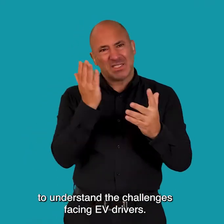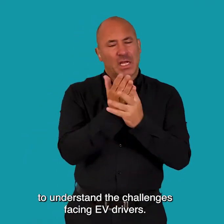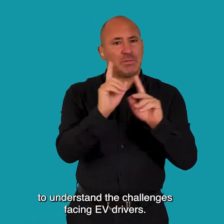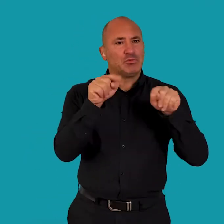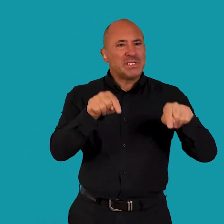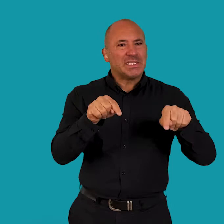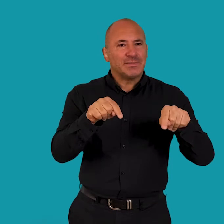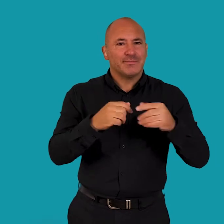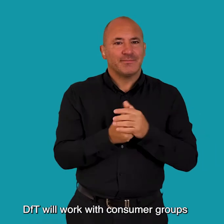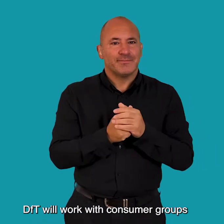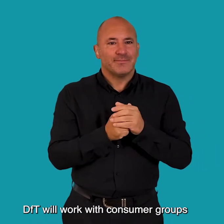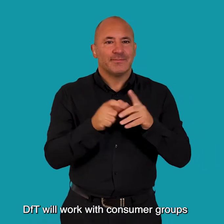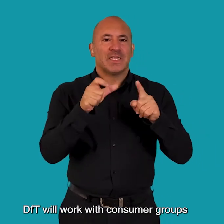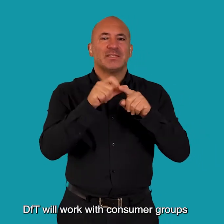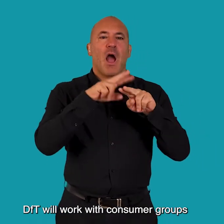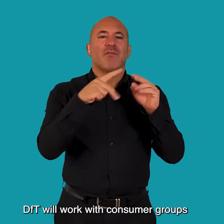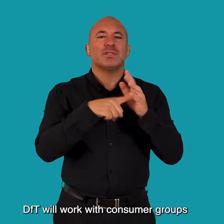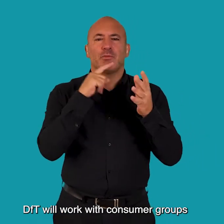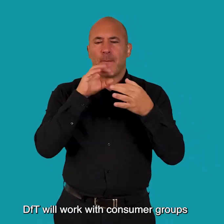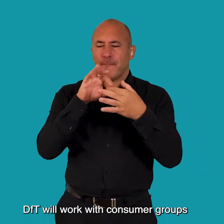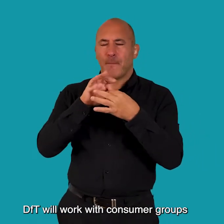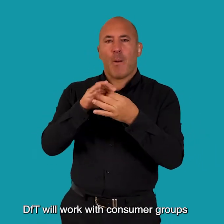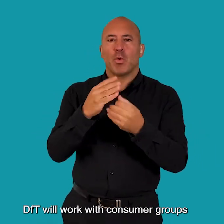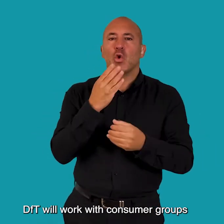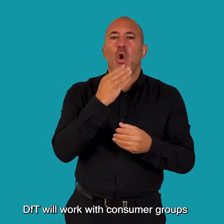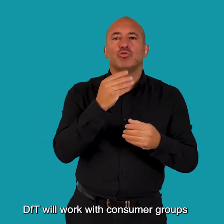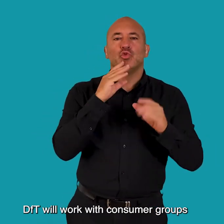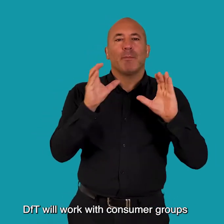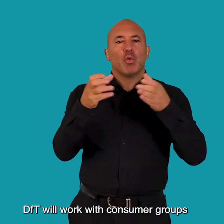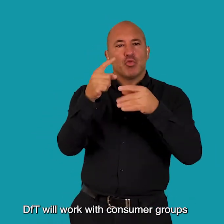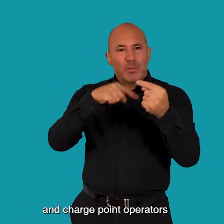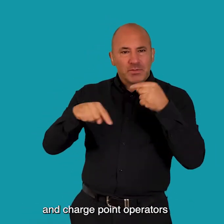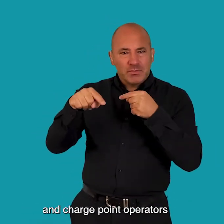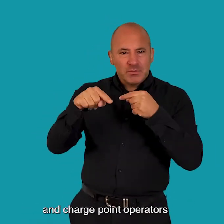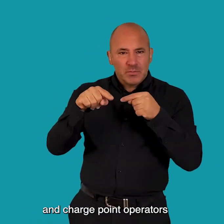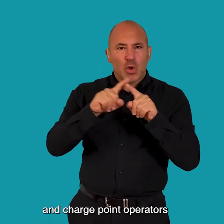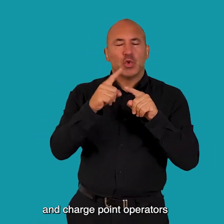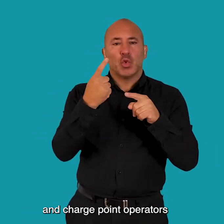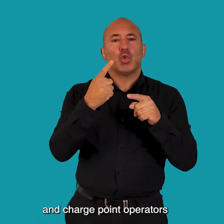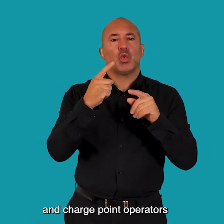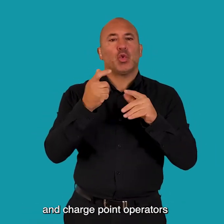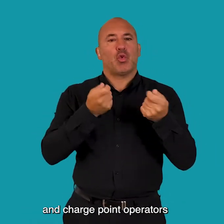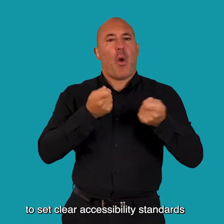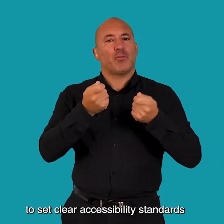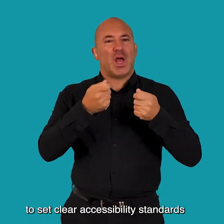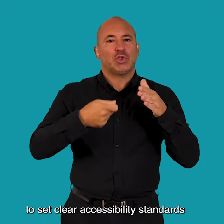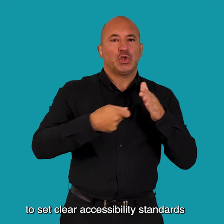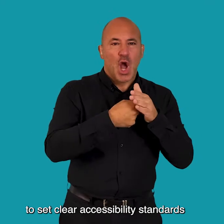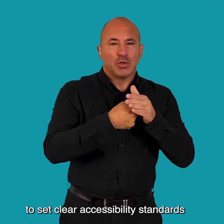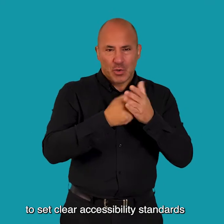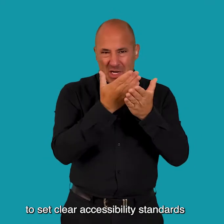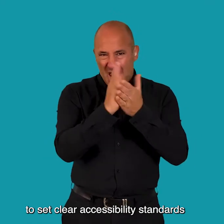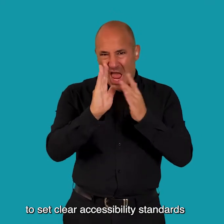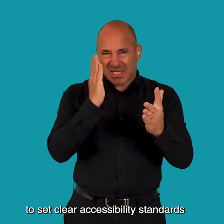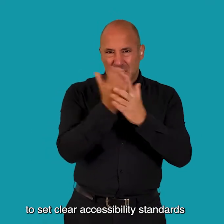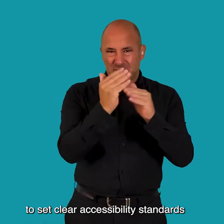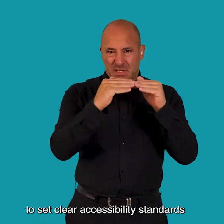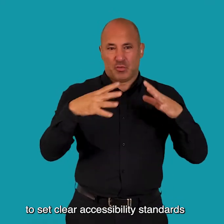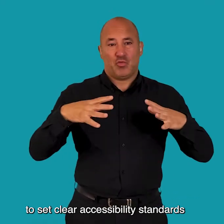drivers. DFT will work with consumer groups and charge point operators to set clear accessibility standards